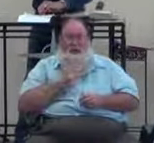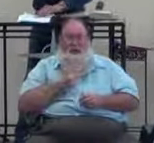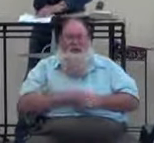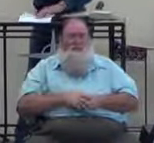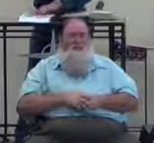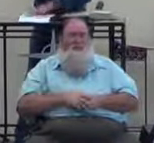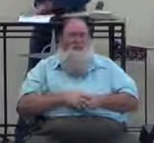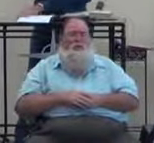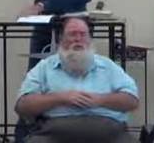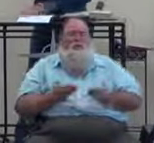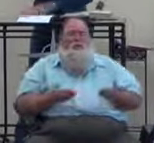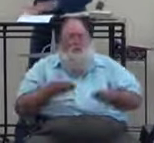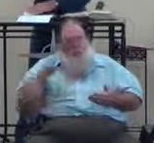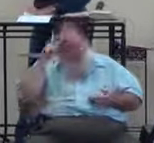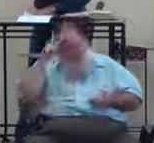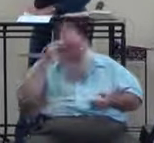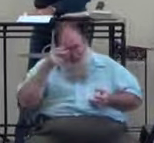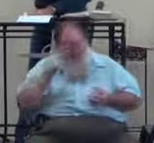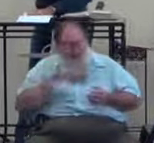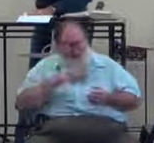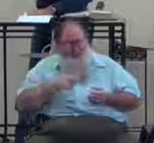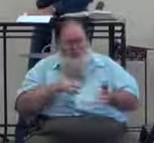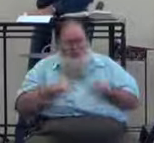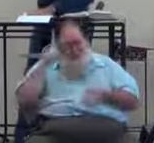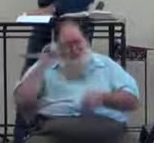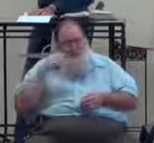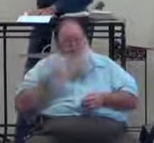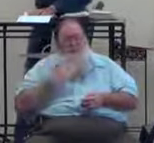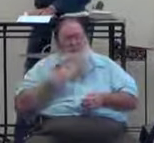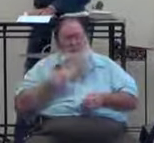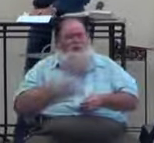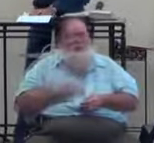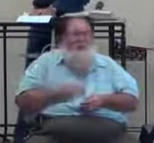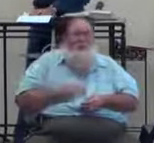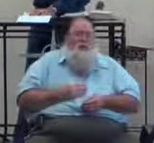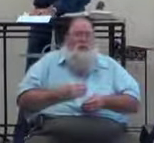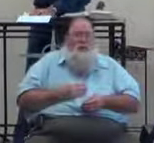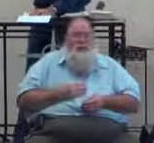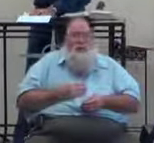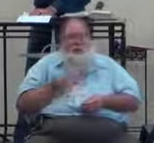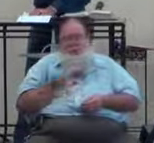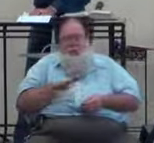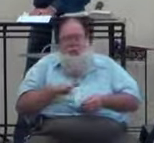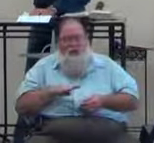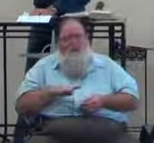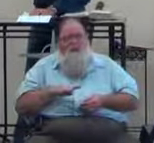What Satan means for bad, God turns to good, and that's in Genesis 50:20.